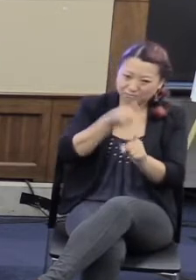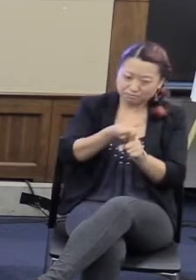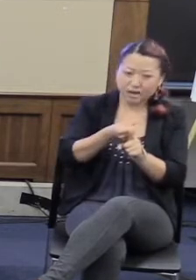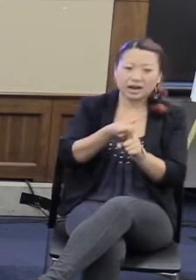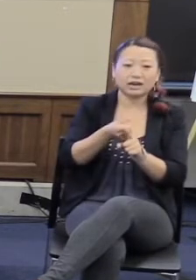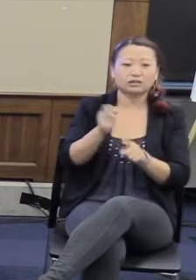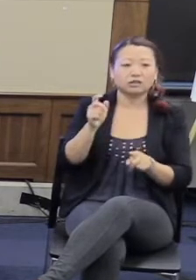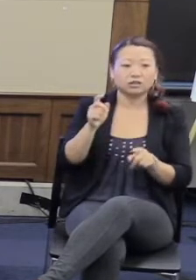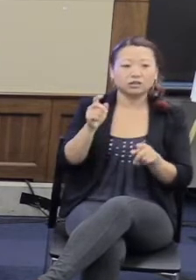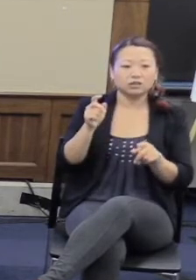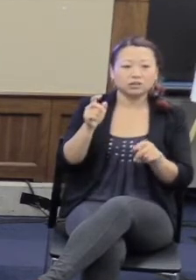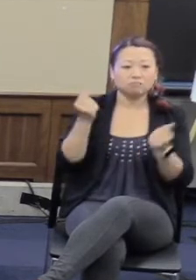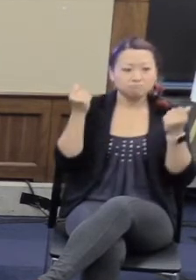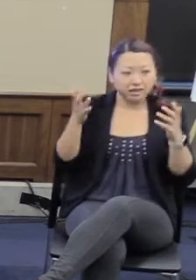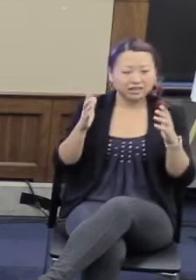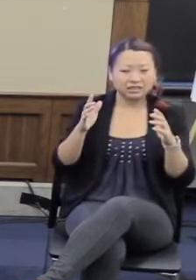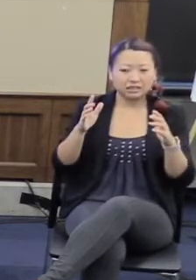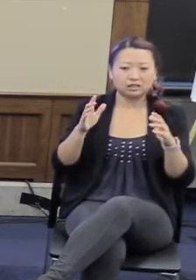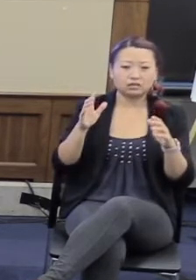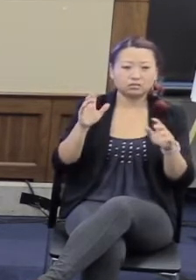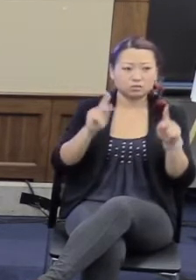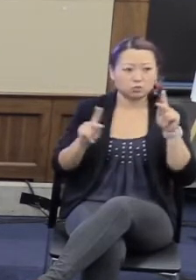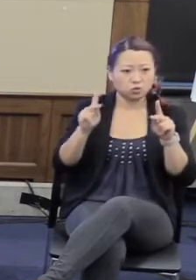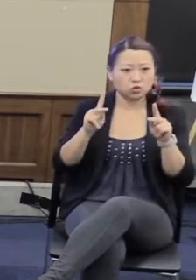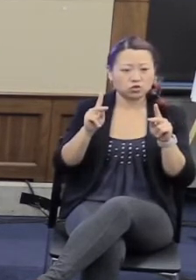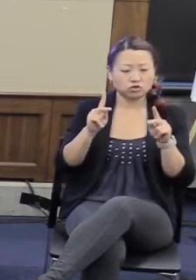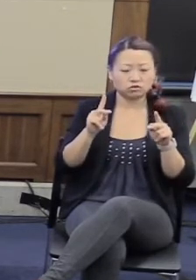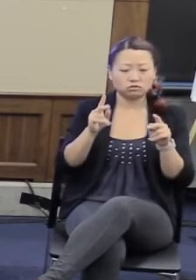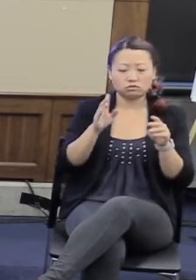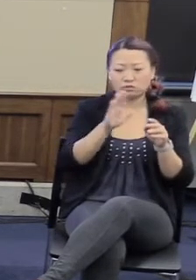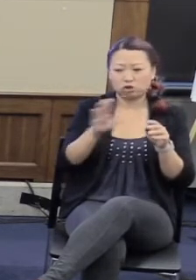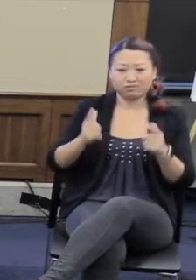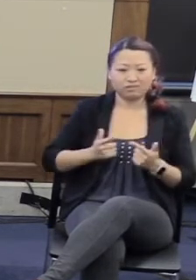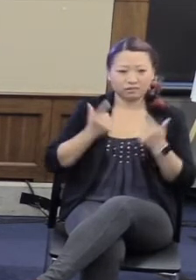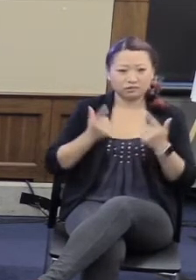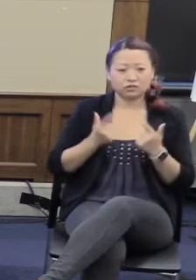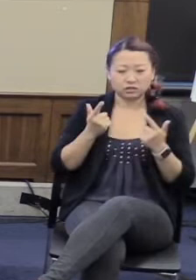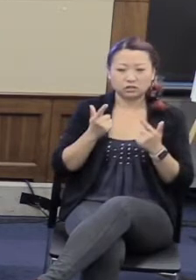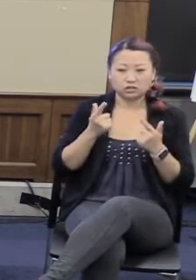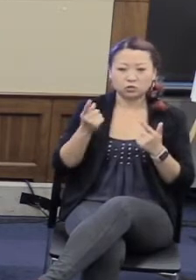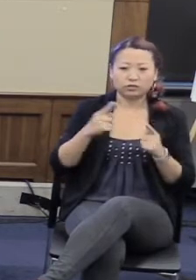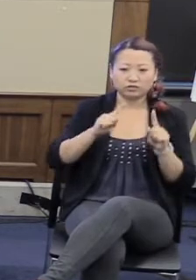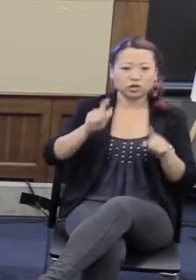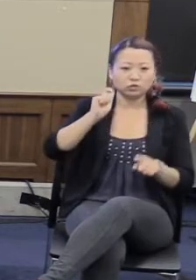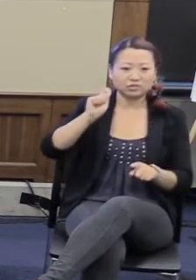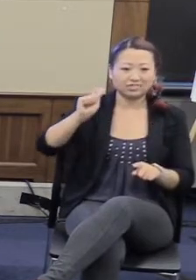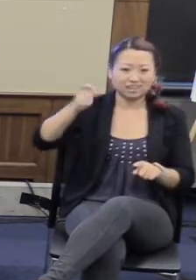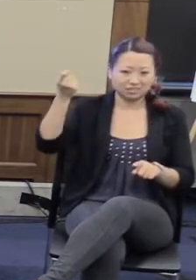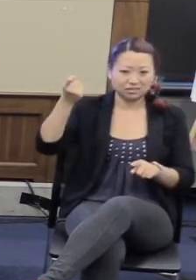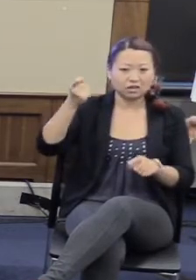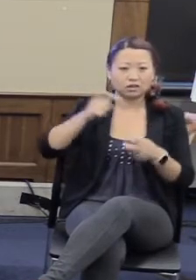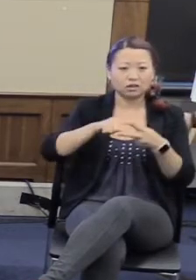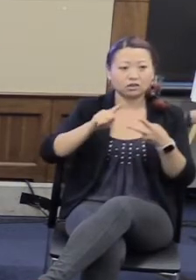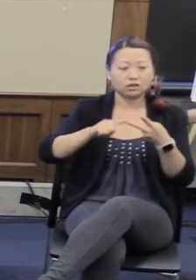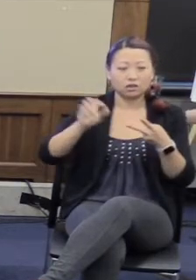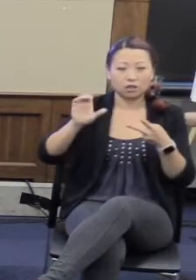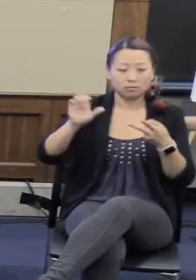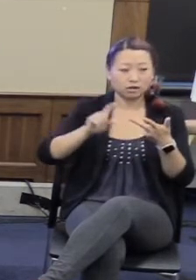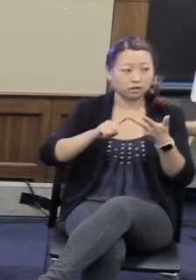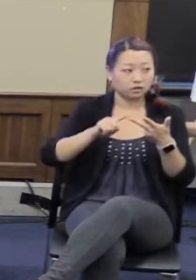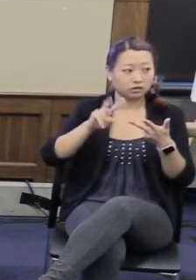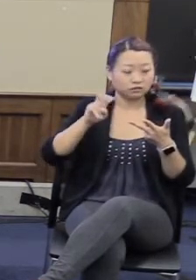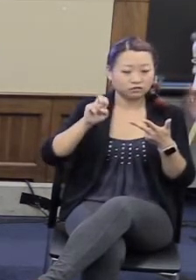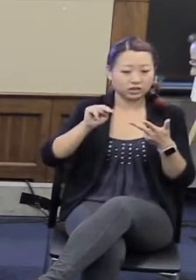of hundreds of individuals in Uganda, Kenya, Colombia, and Venezuela, among